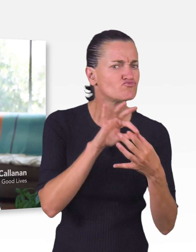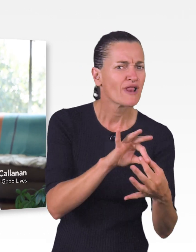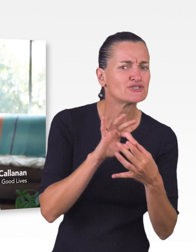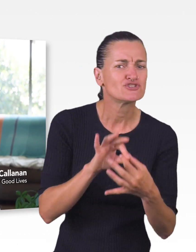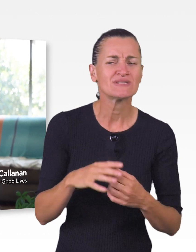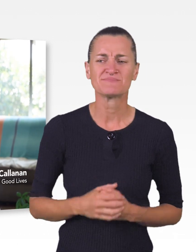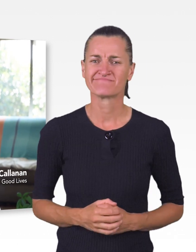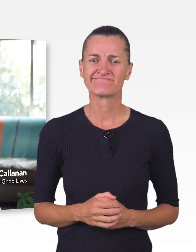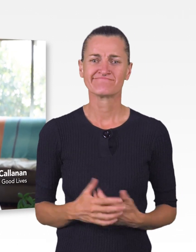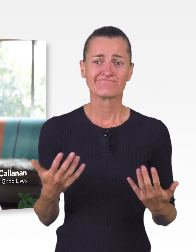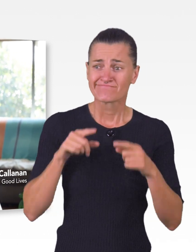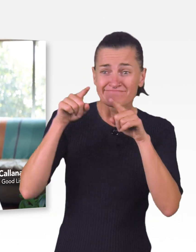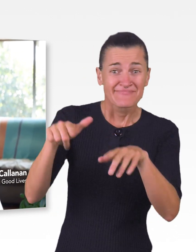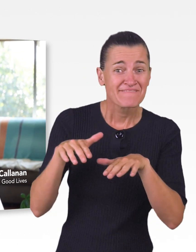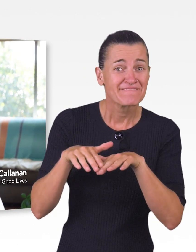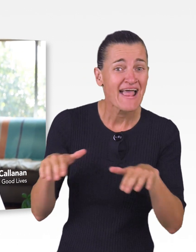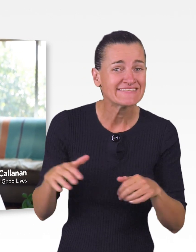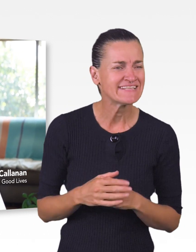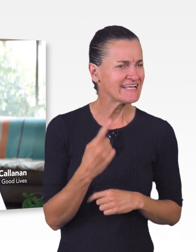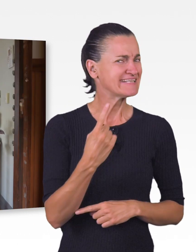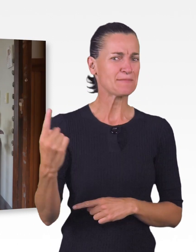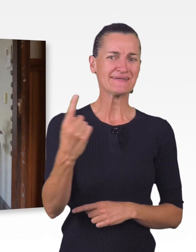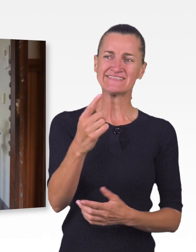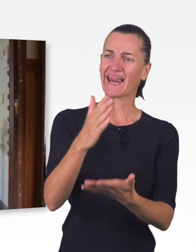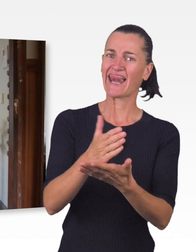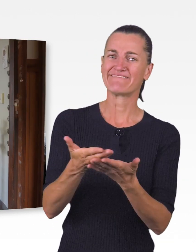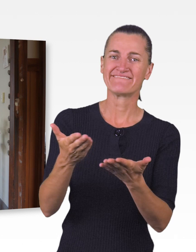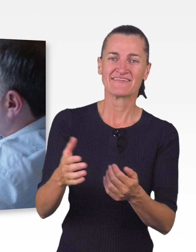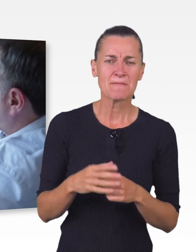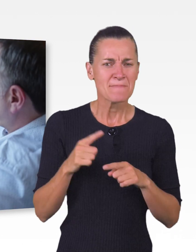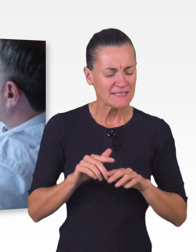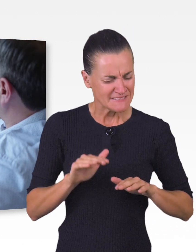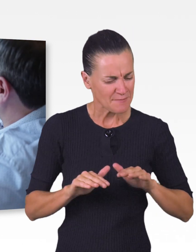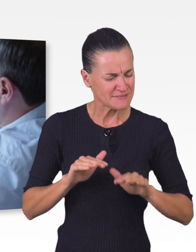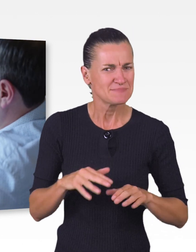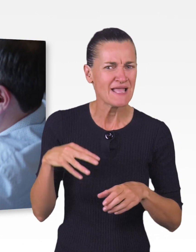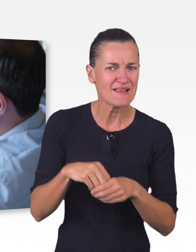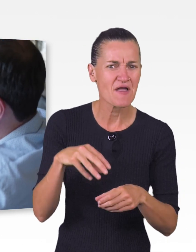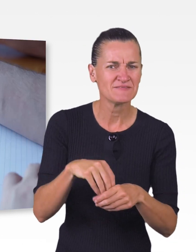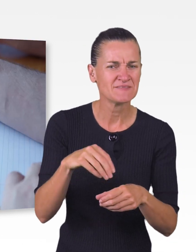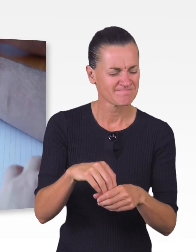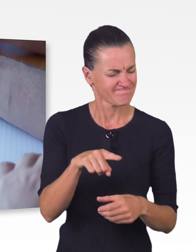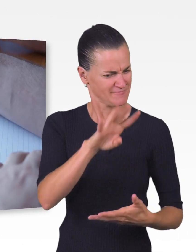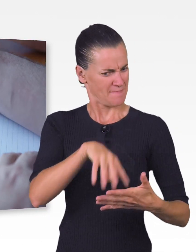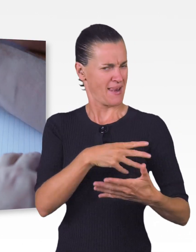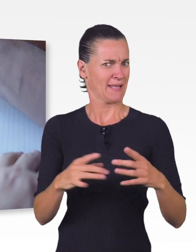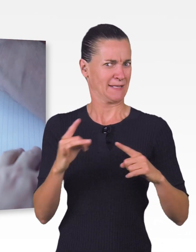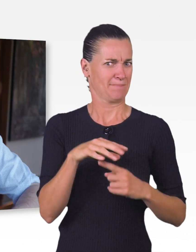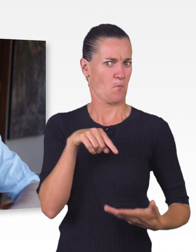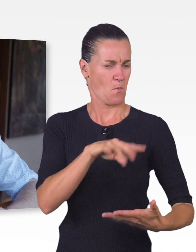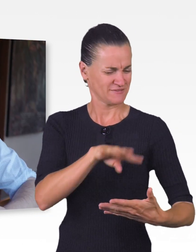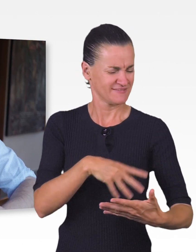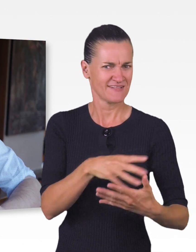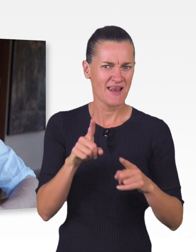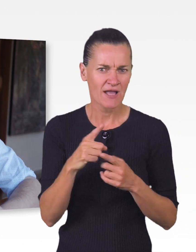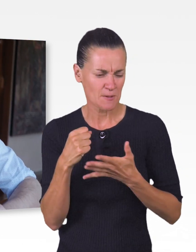that are involved in that is where I think the plan comes in. It's through that support that those building blocks come along. And